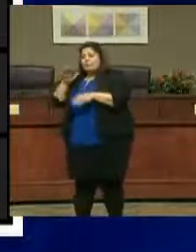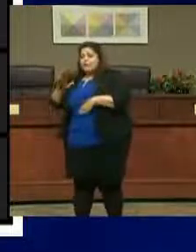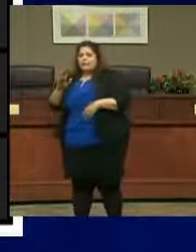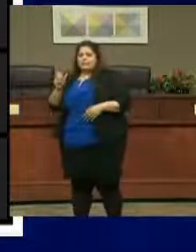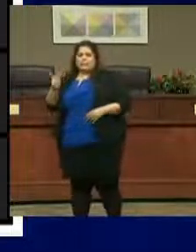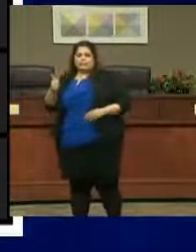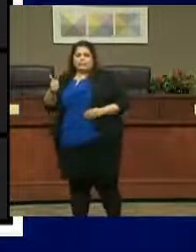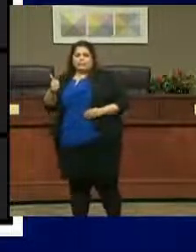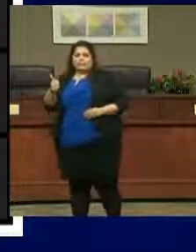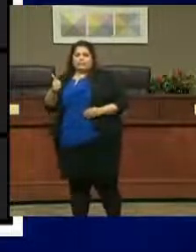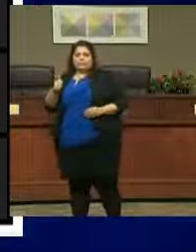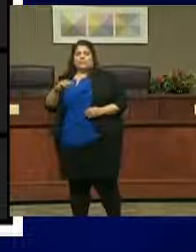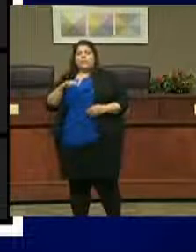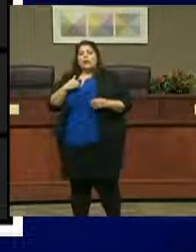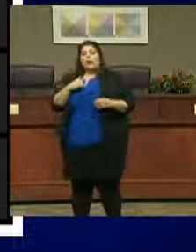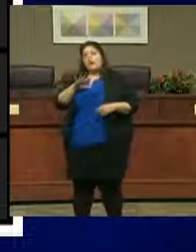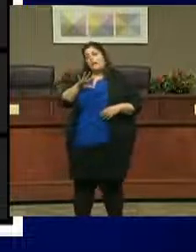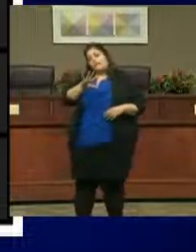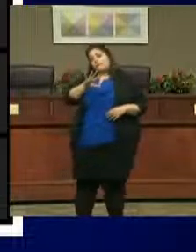413 beds,